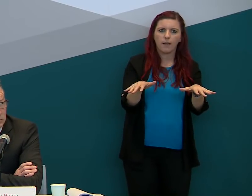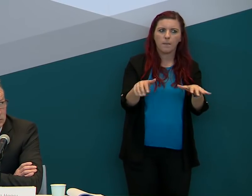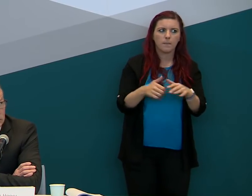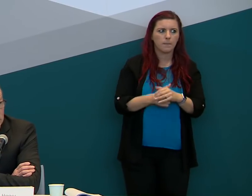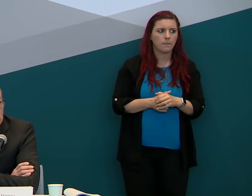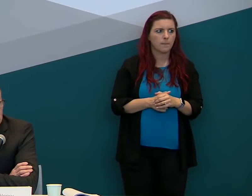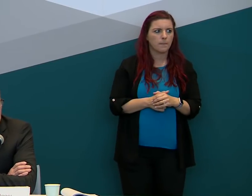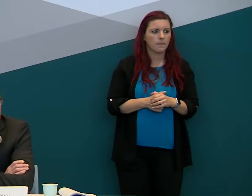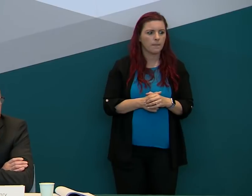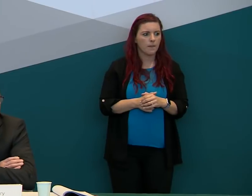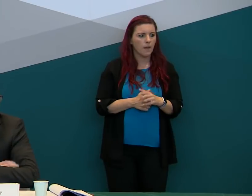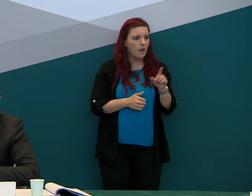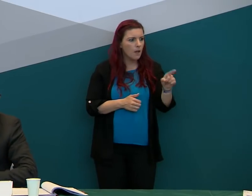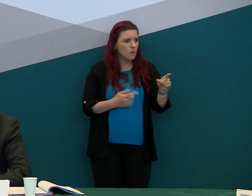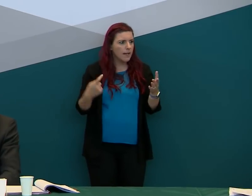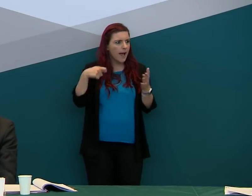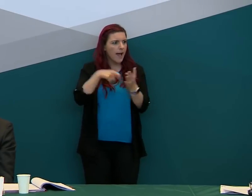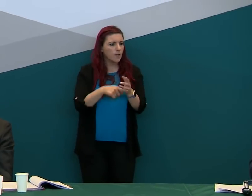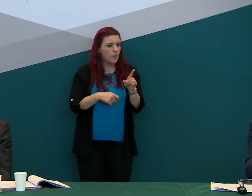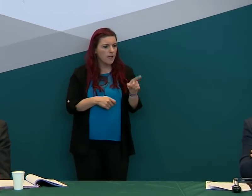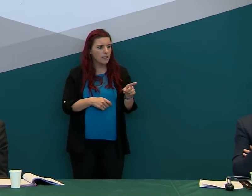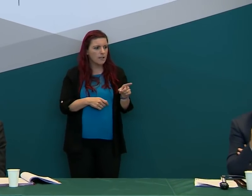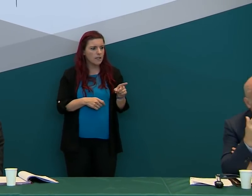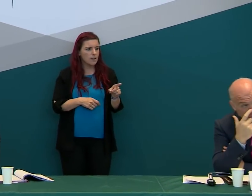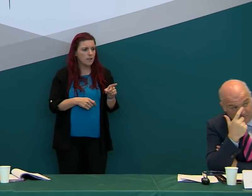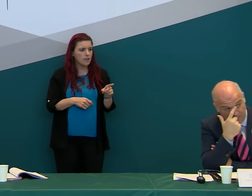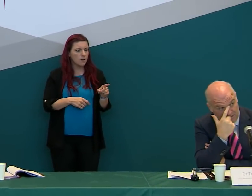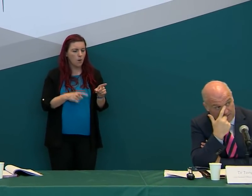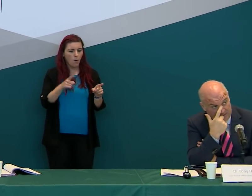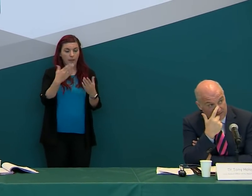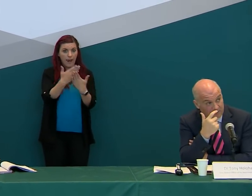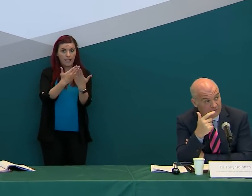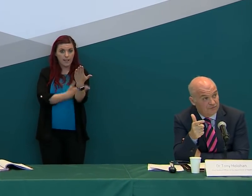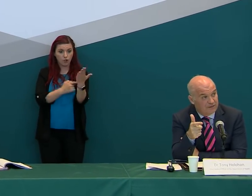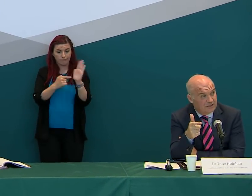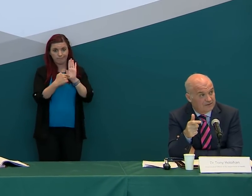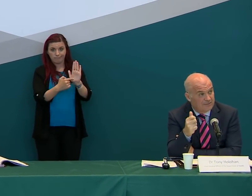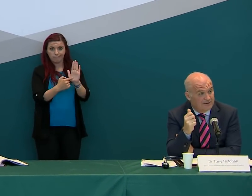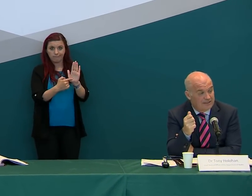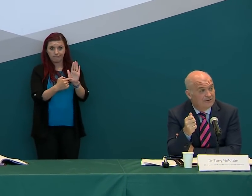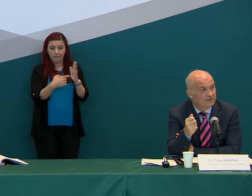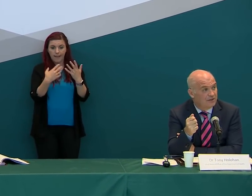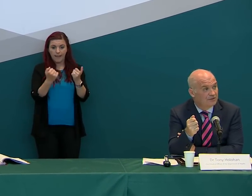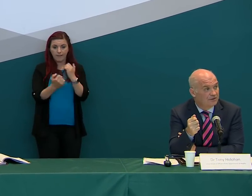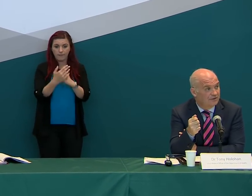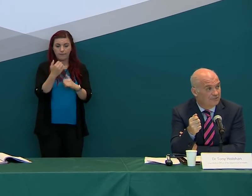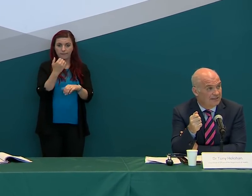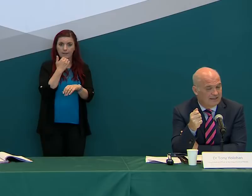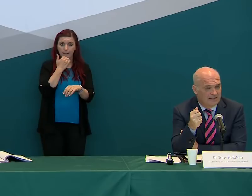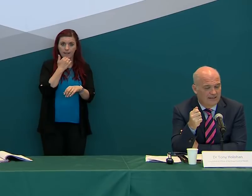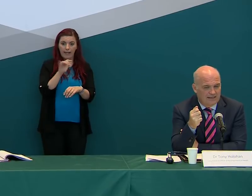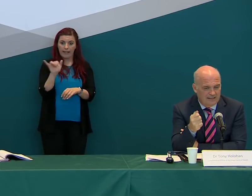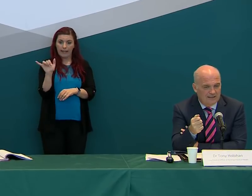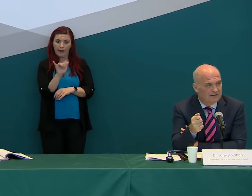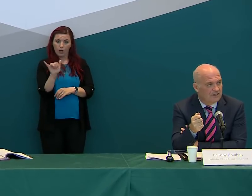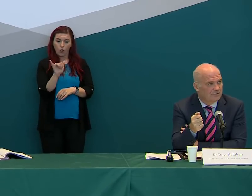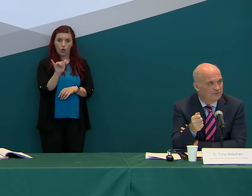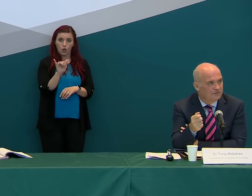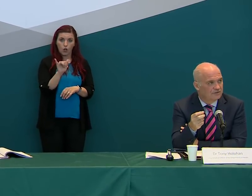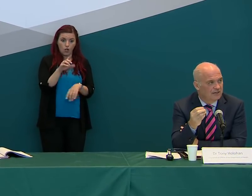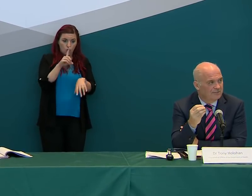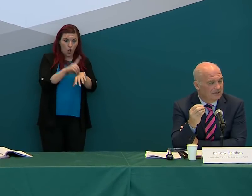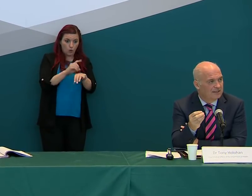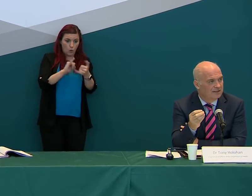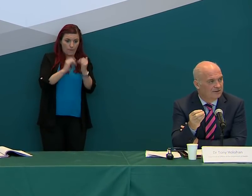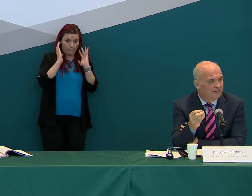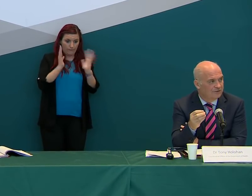Okay. If I might just add to that, what the legislation provides for, and that's how notifications happen, is either a doctor can make a clinical